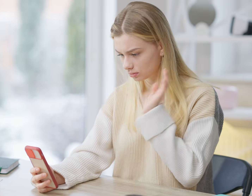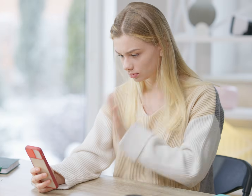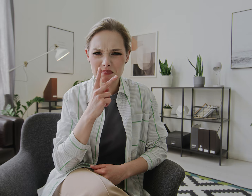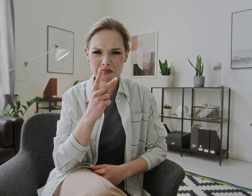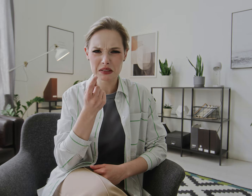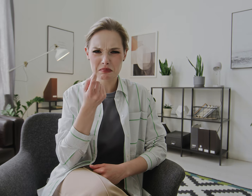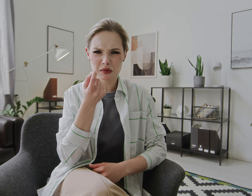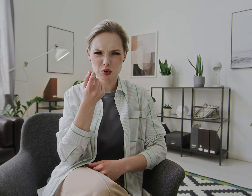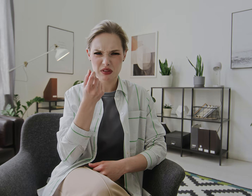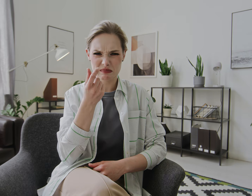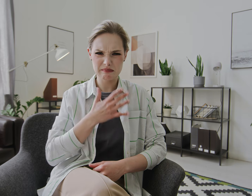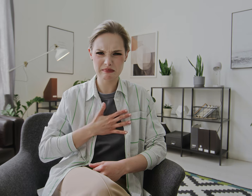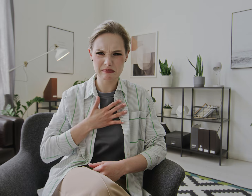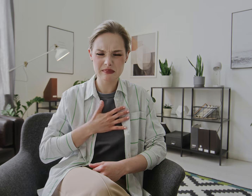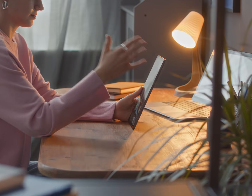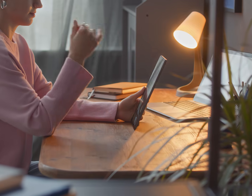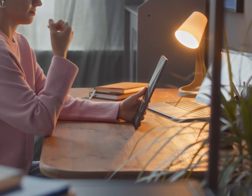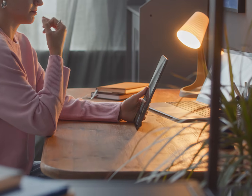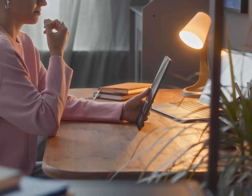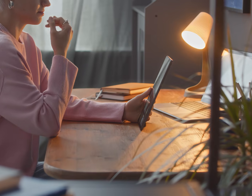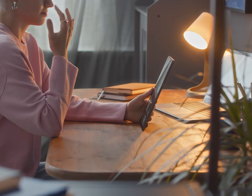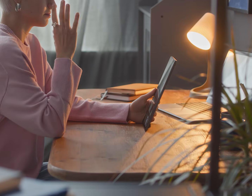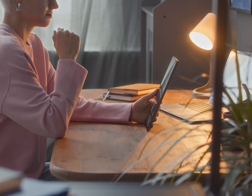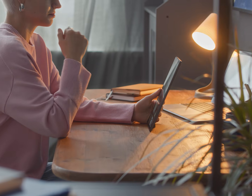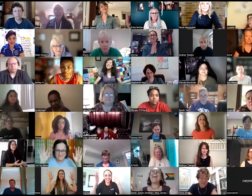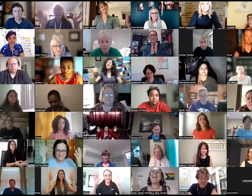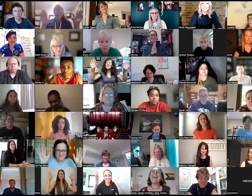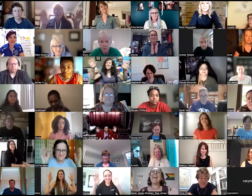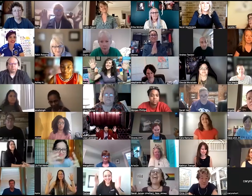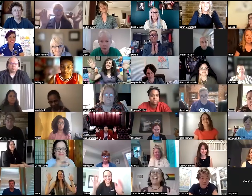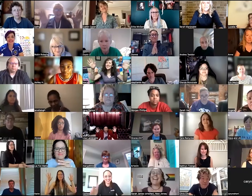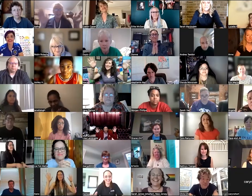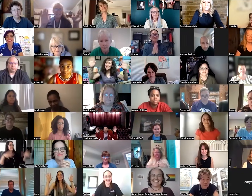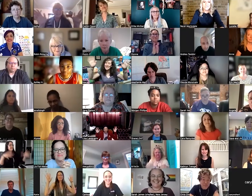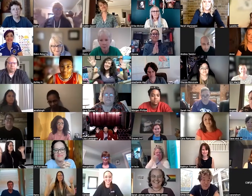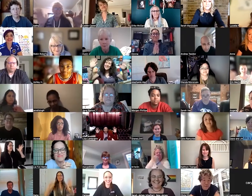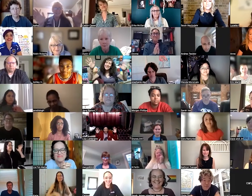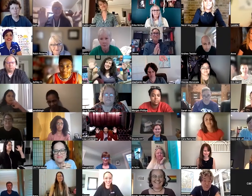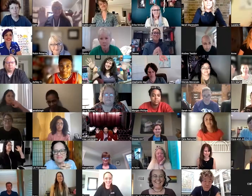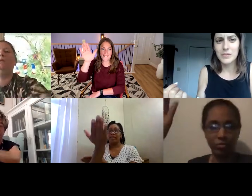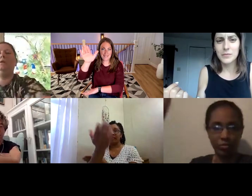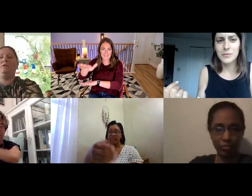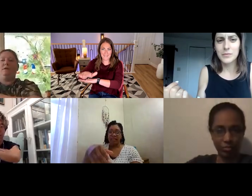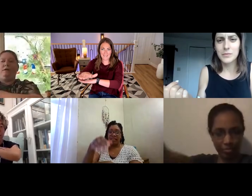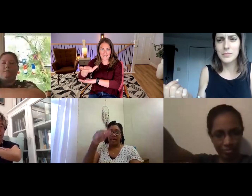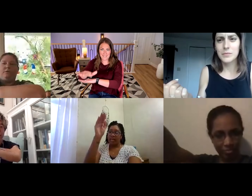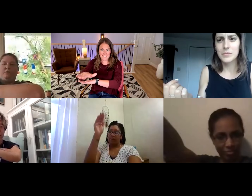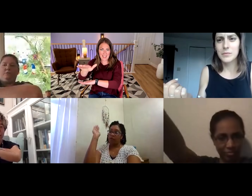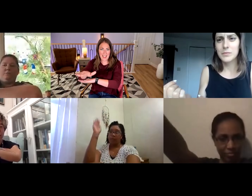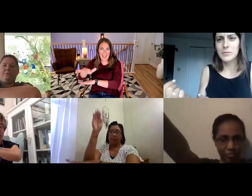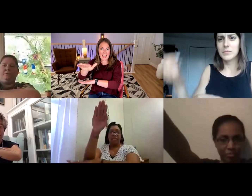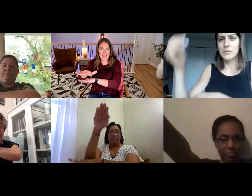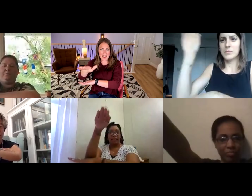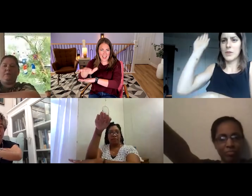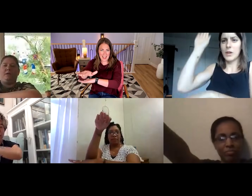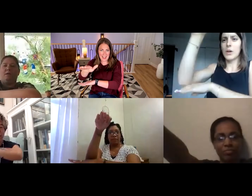chat. Many local communities host them. And our accelerated program also offers online silent chats.